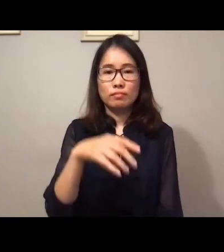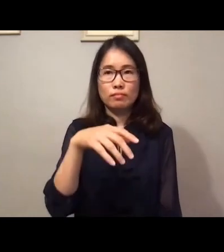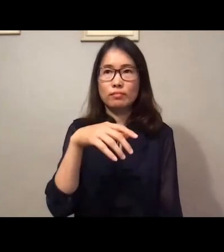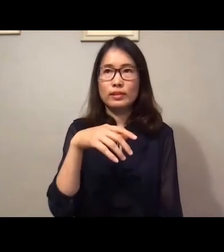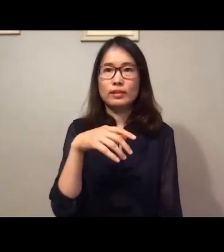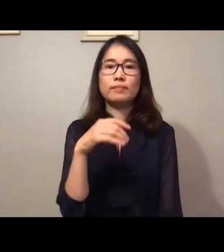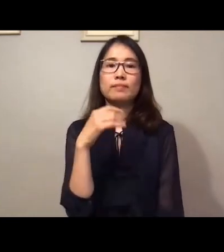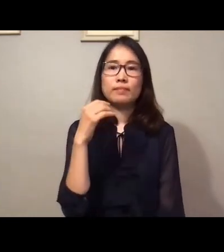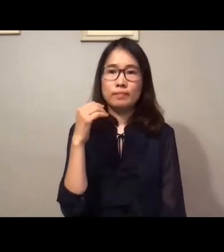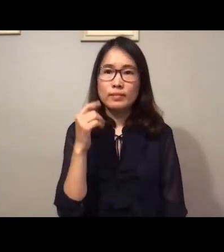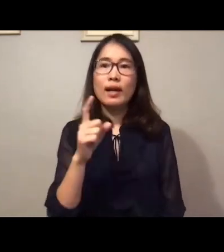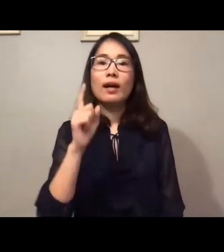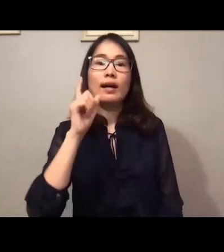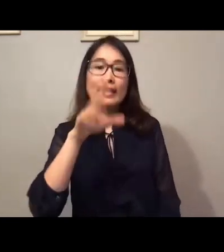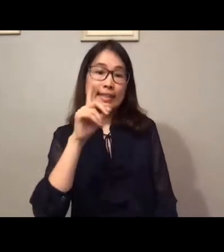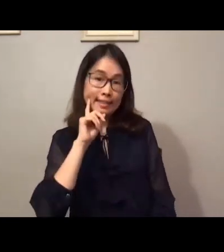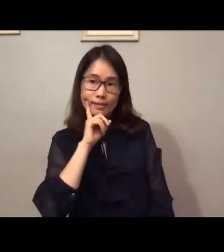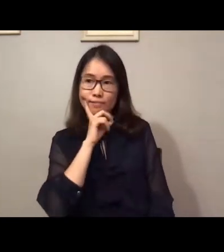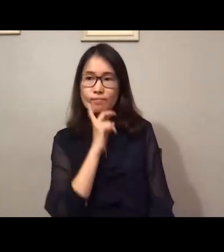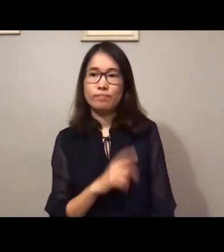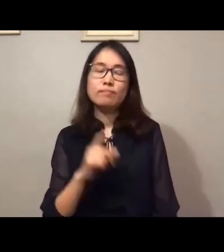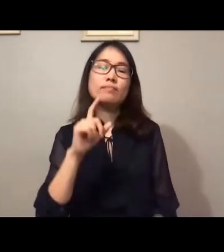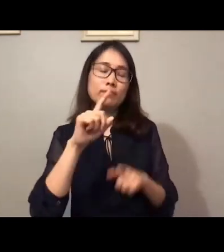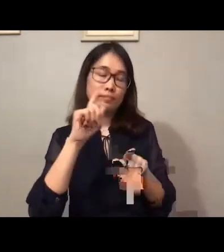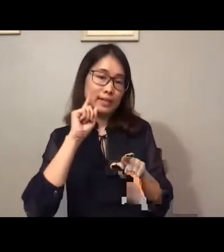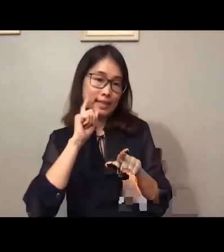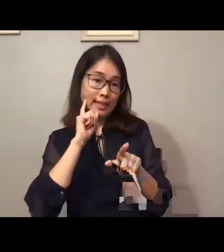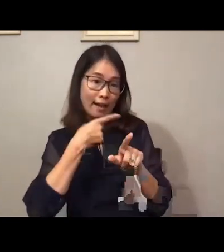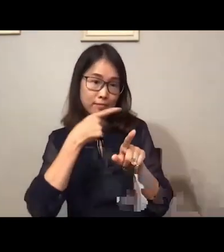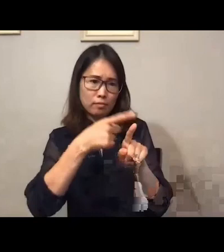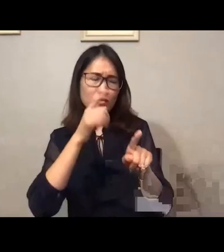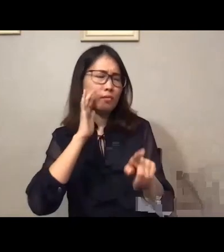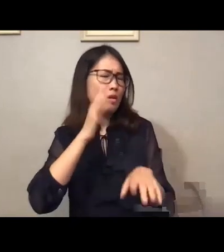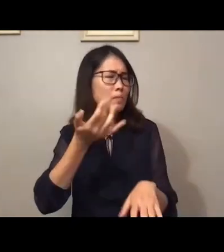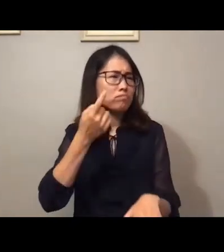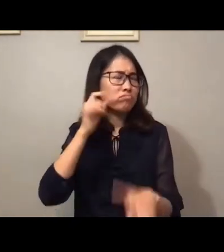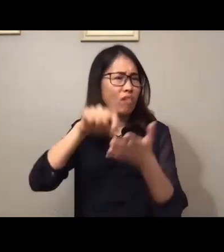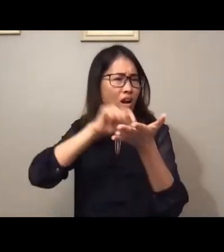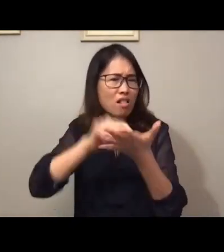grow up with skills.